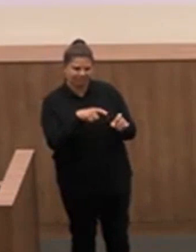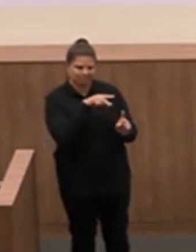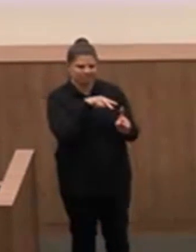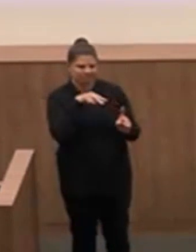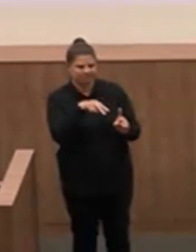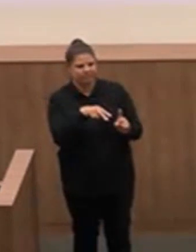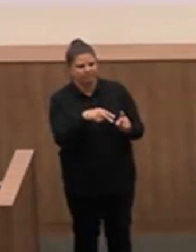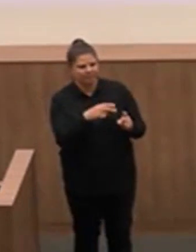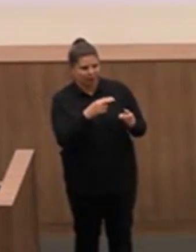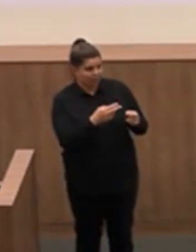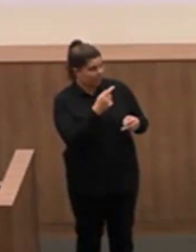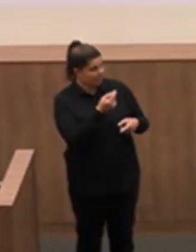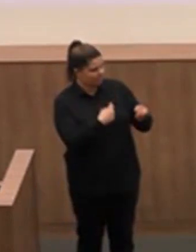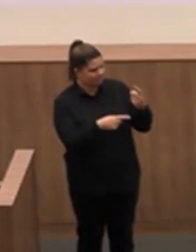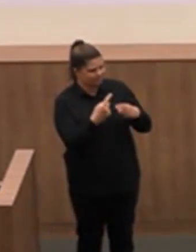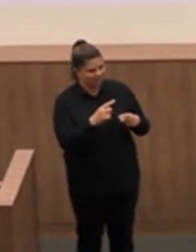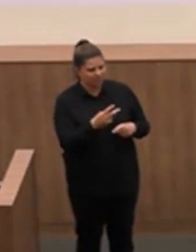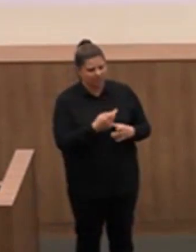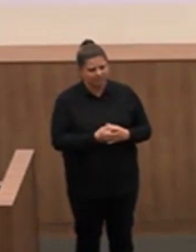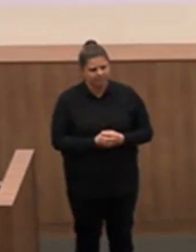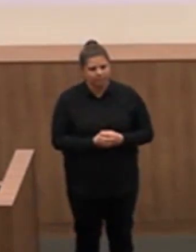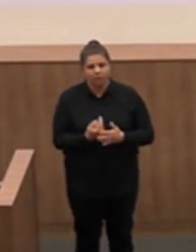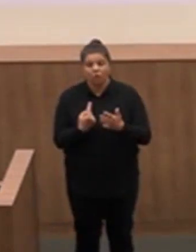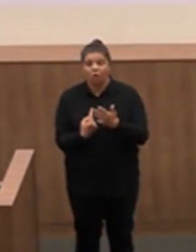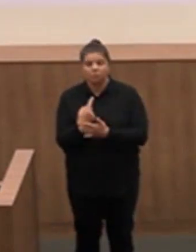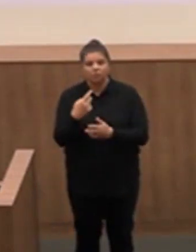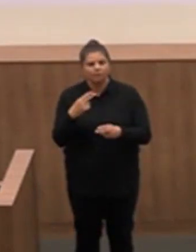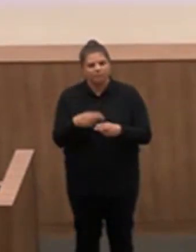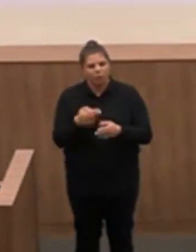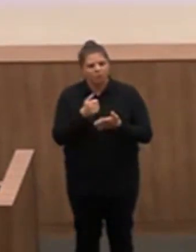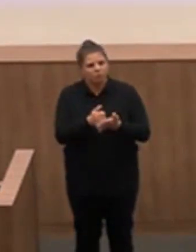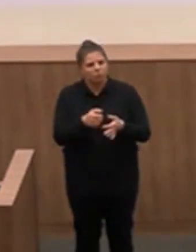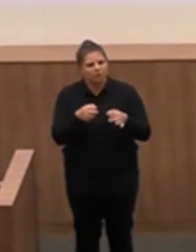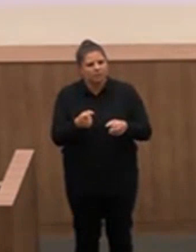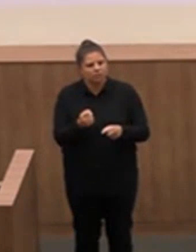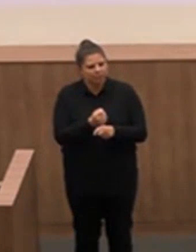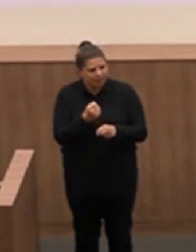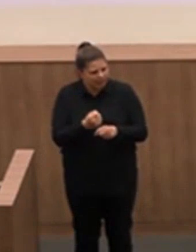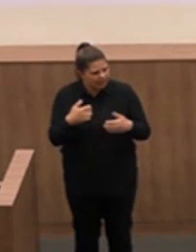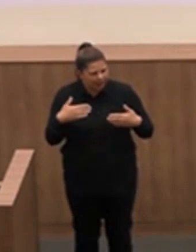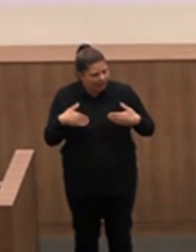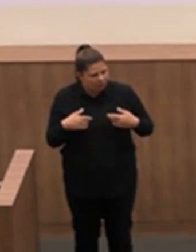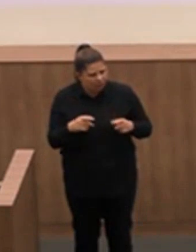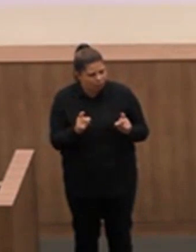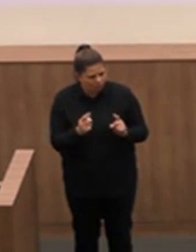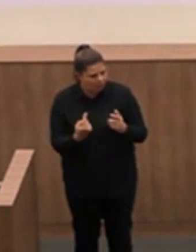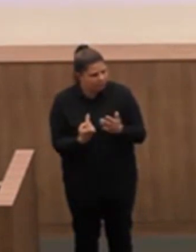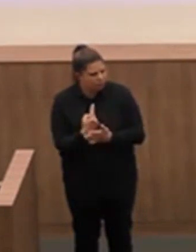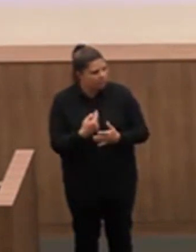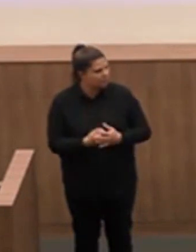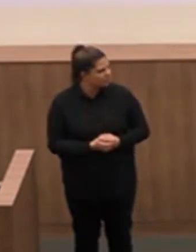are the opportunities for supported decision-making in health? But perhaps you